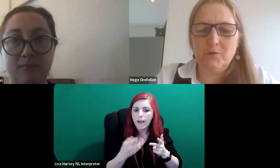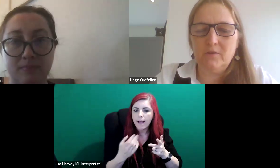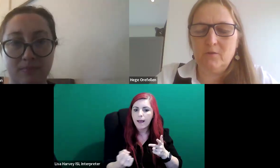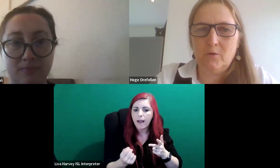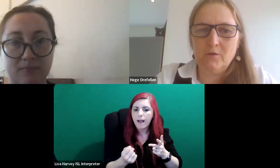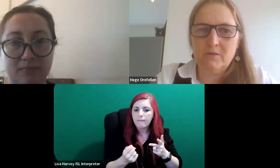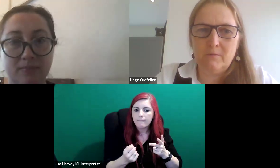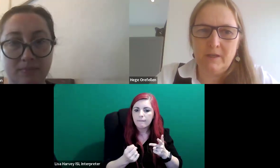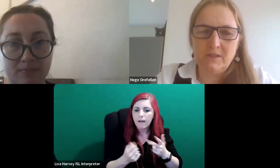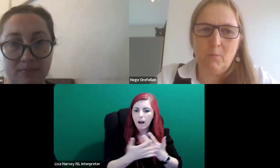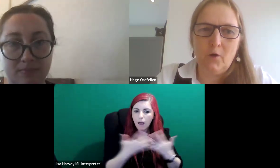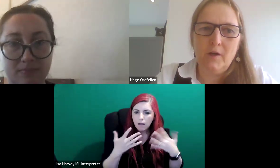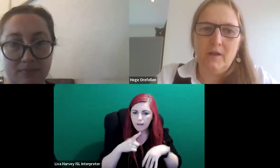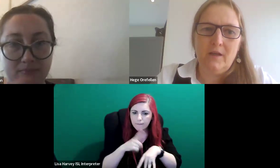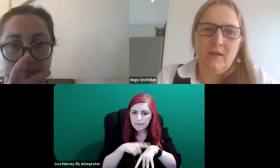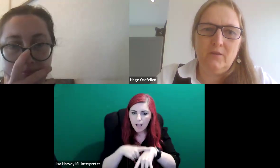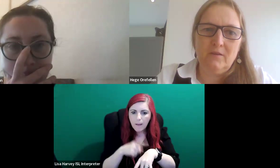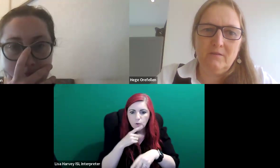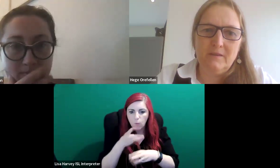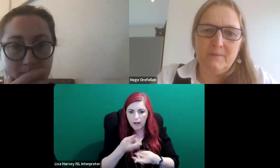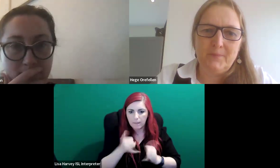the opportunity to also arrange more